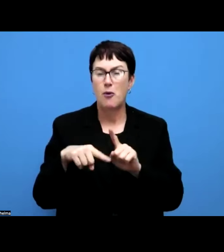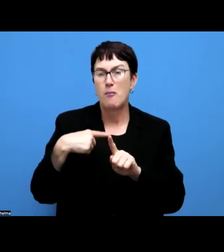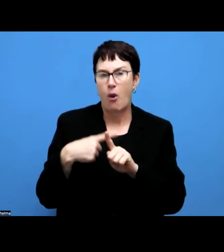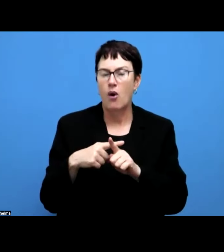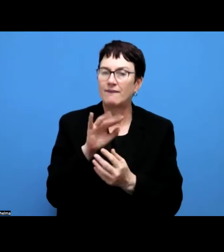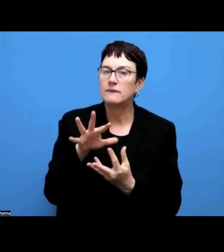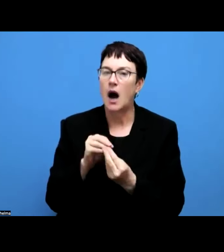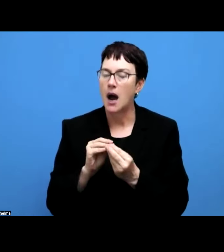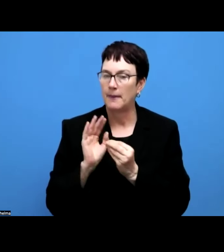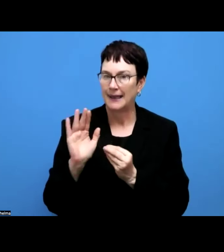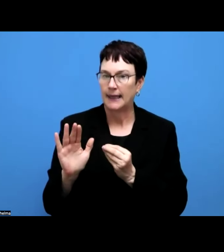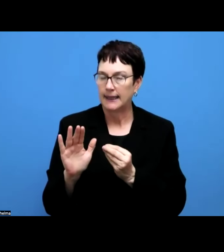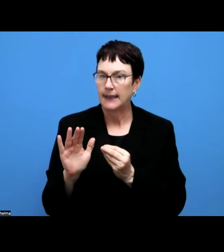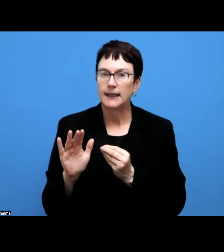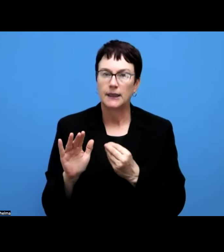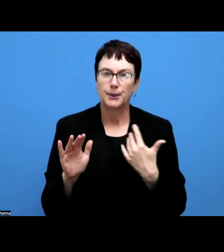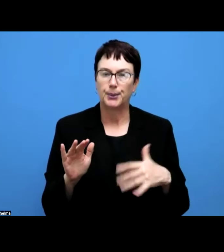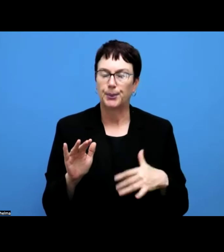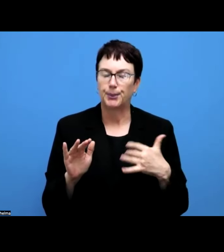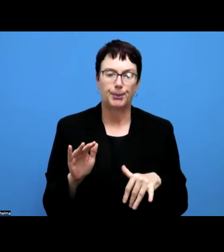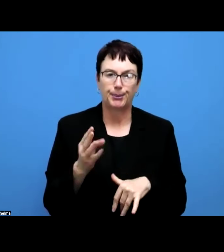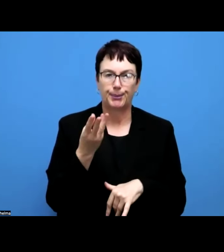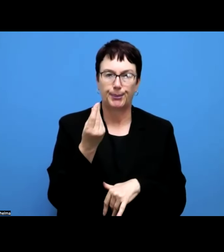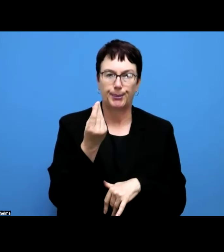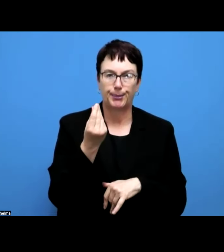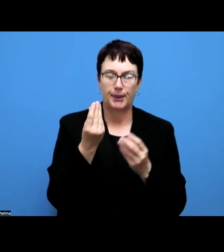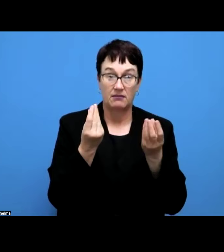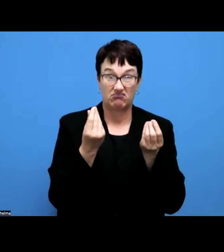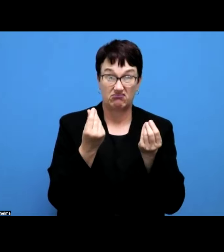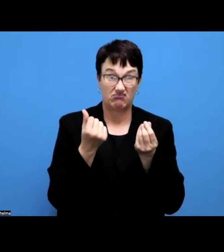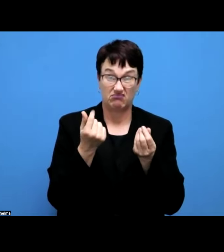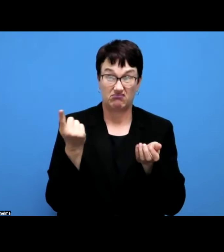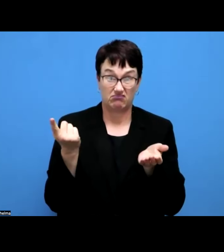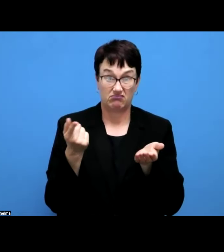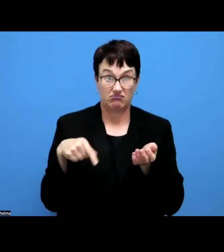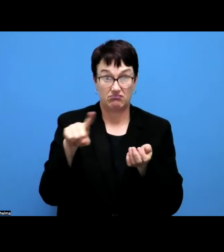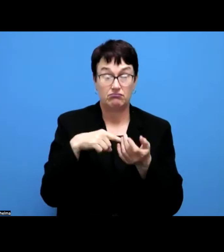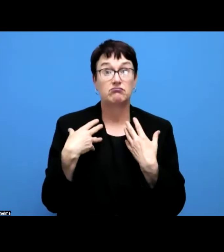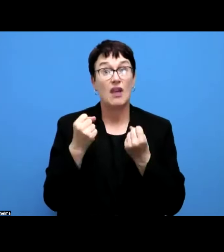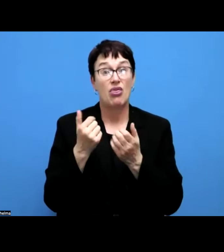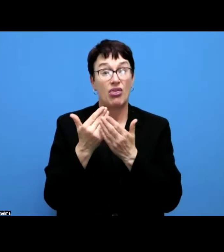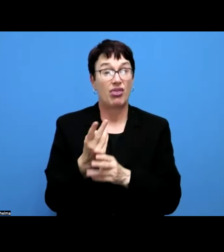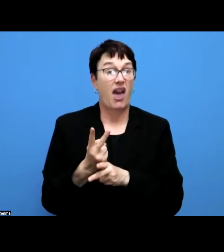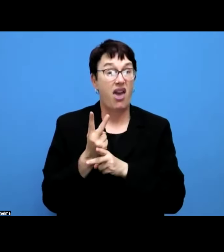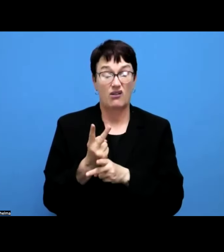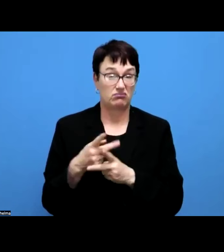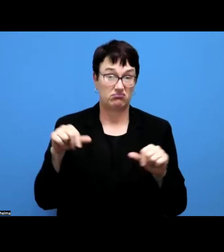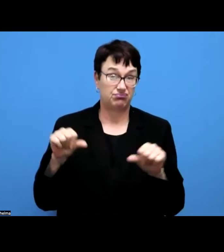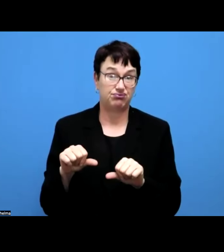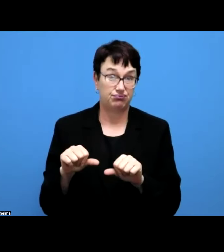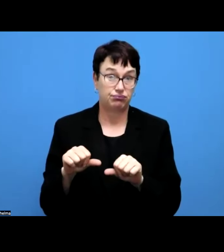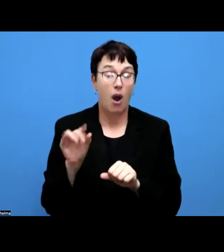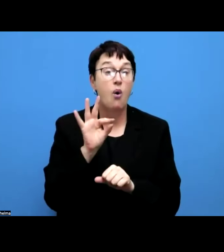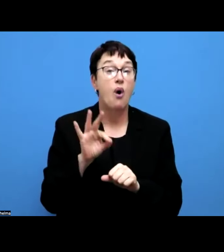of healthcare remains a fundamental and critical barrier. In our reports, we heard that healthcare